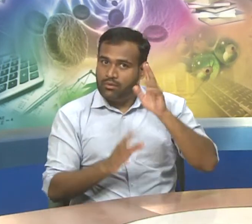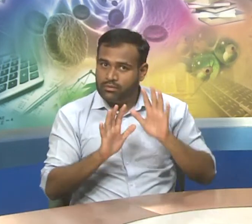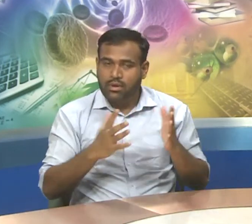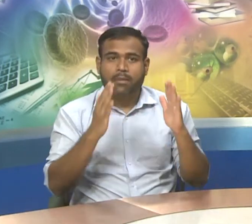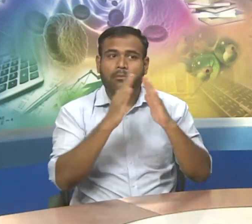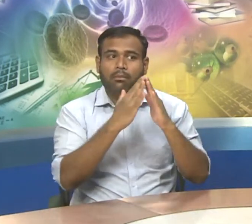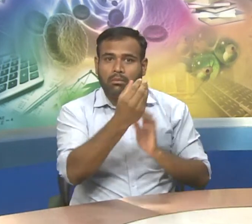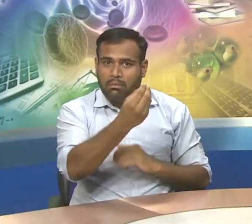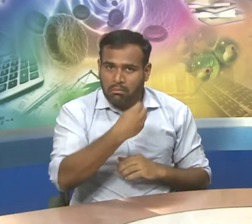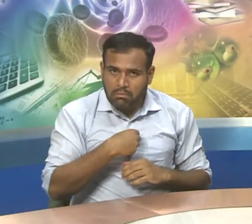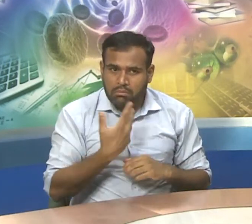allowances.